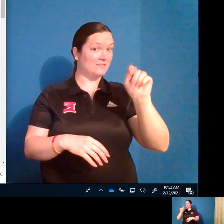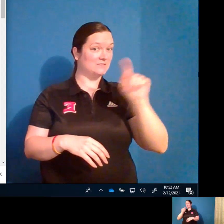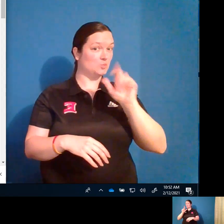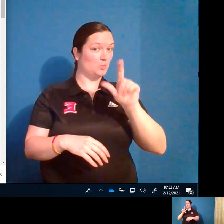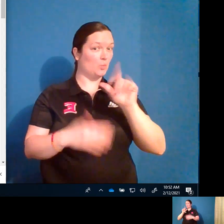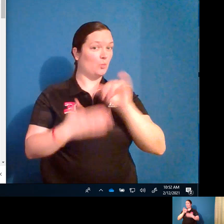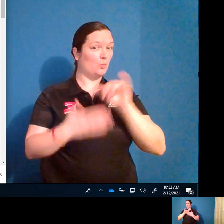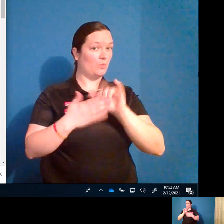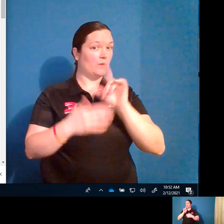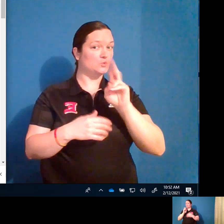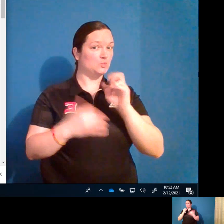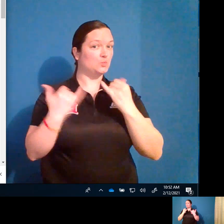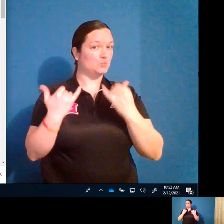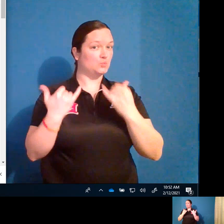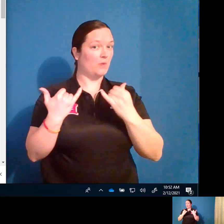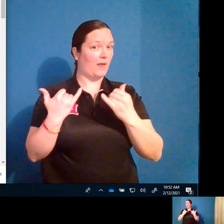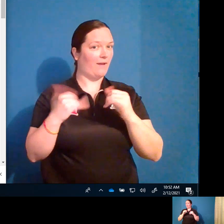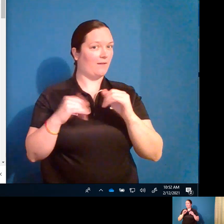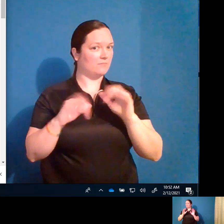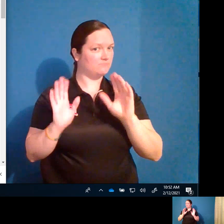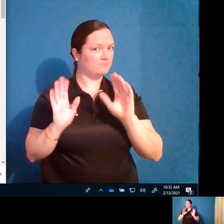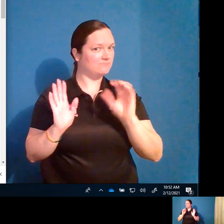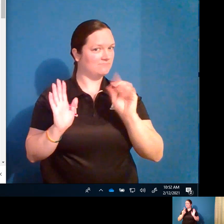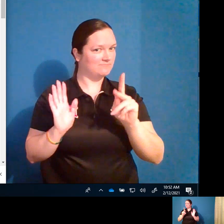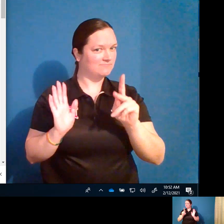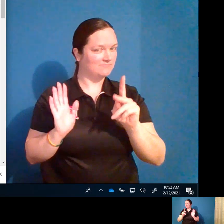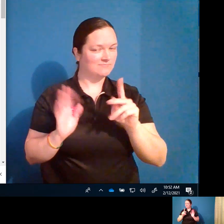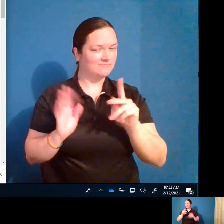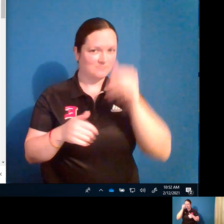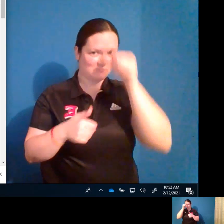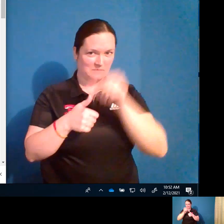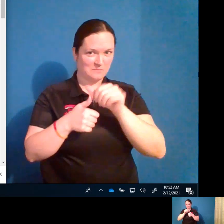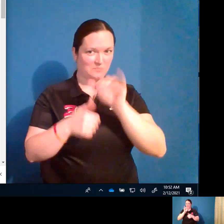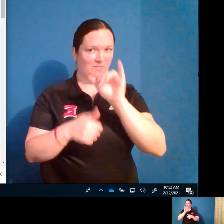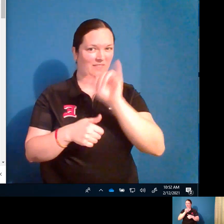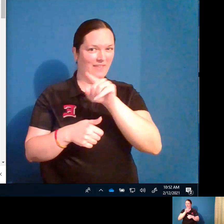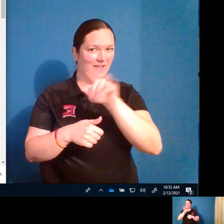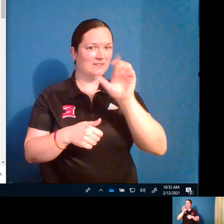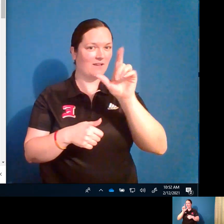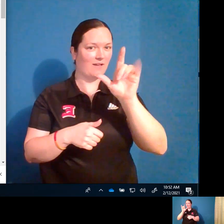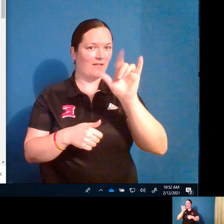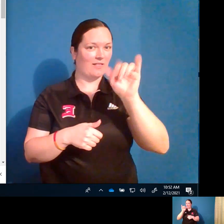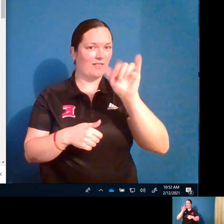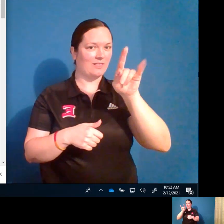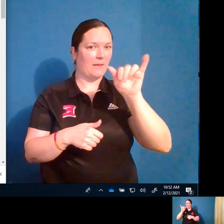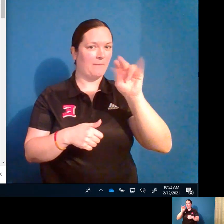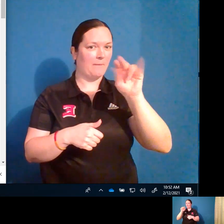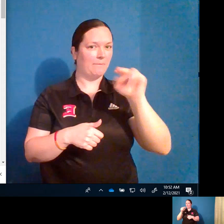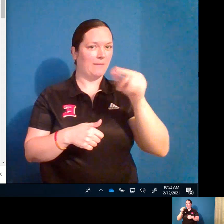Text tool, and remember this was clipping mask.